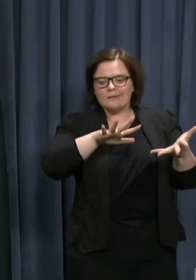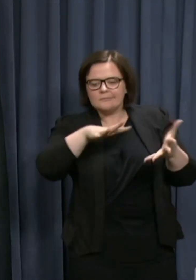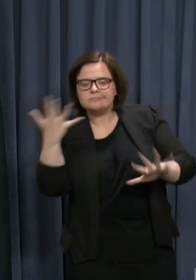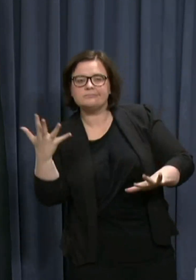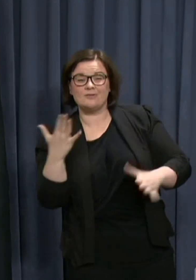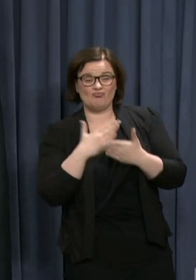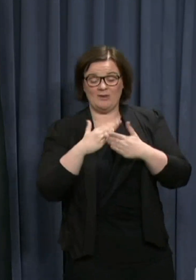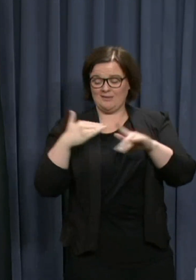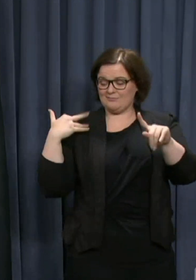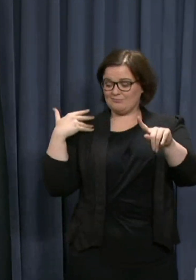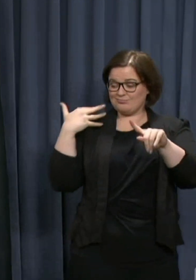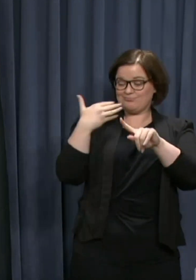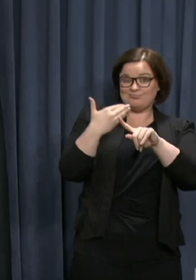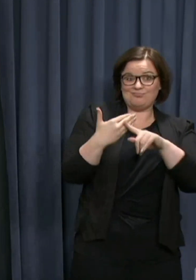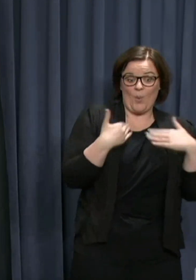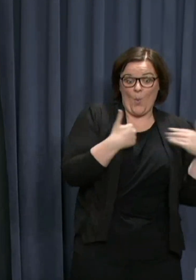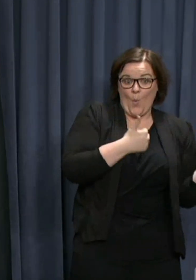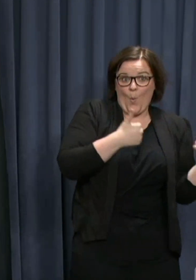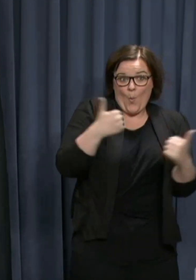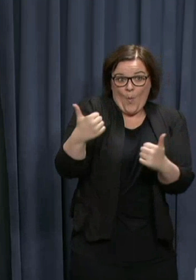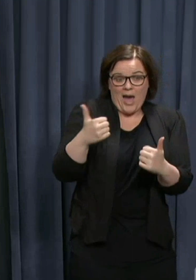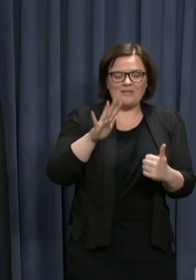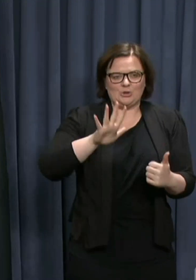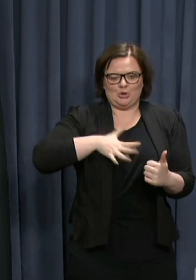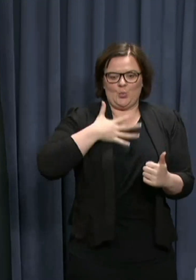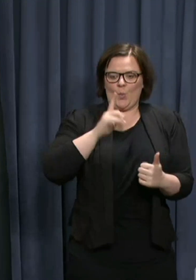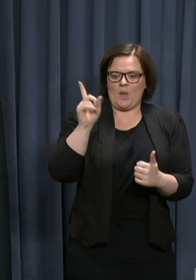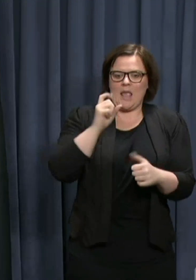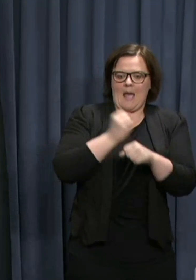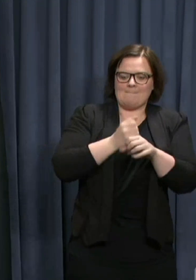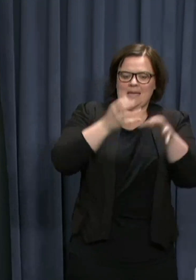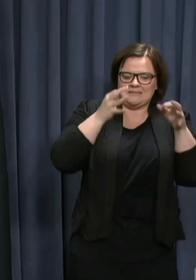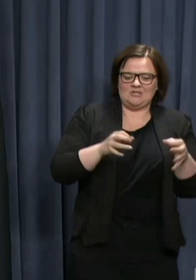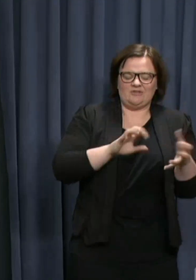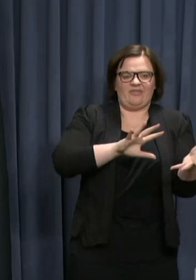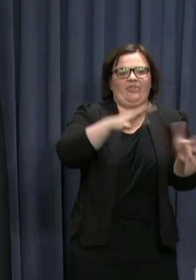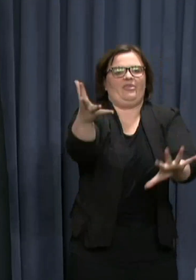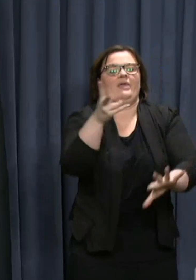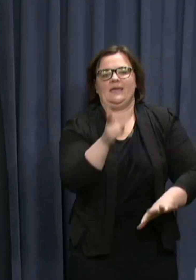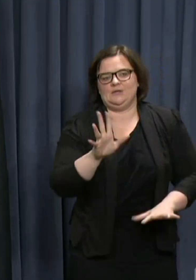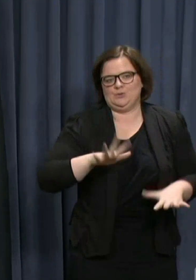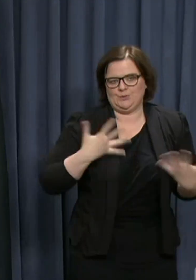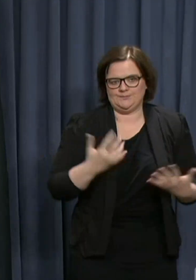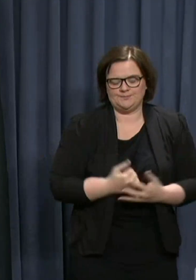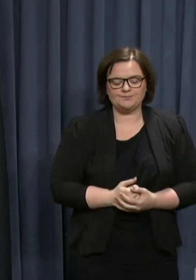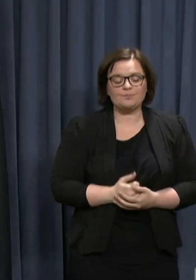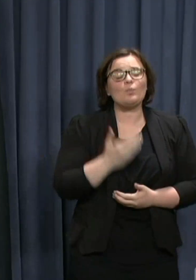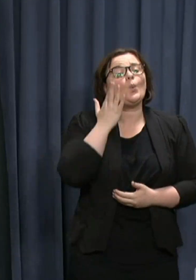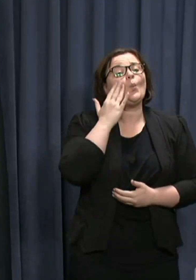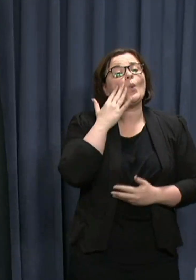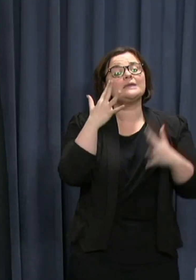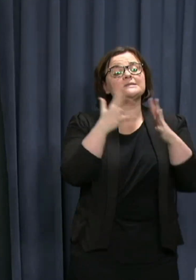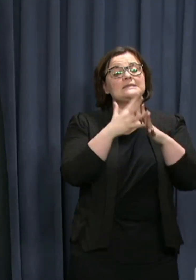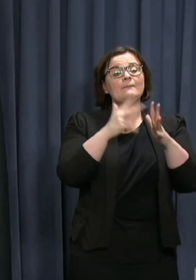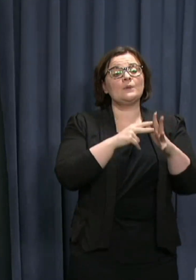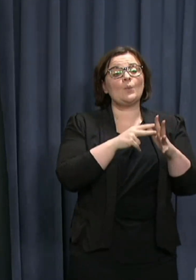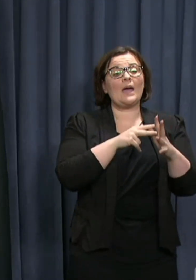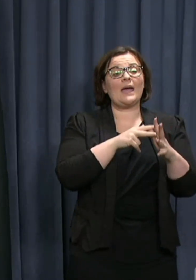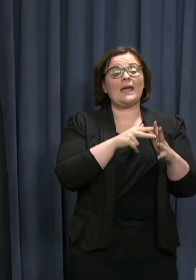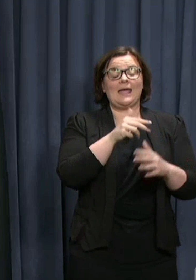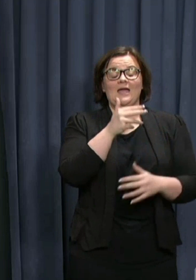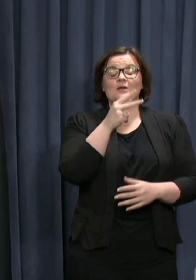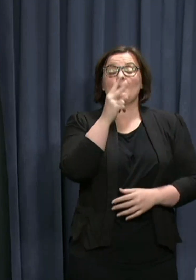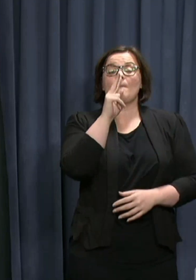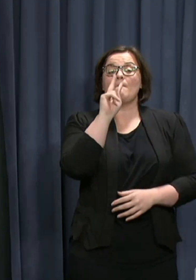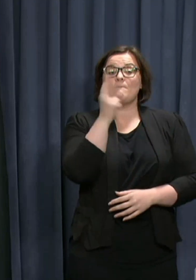hurdle. The plan will take effect when Western Australia reaches a 90% double dose vaccination rate